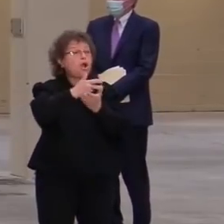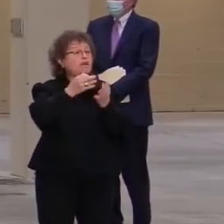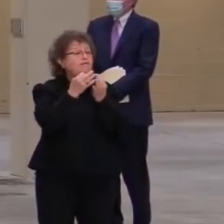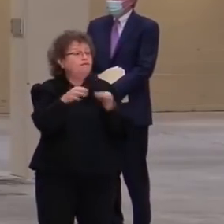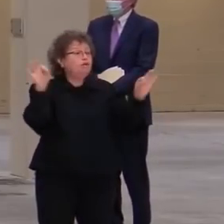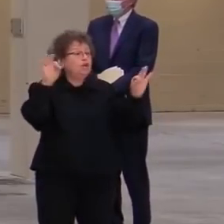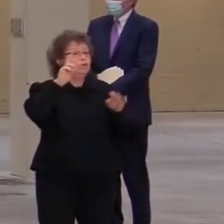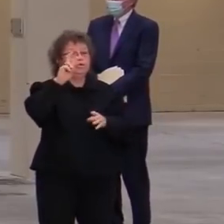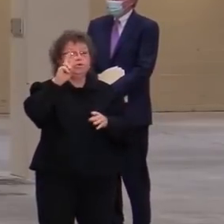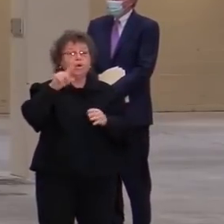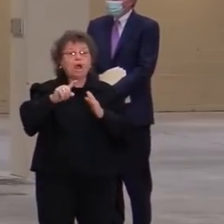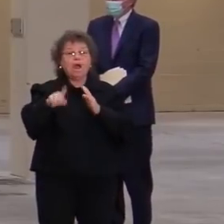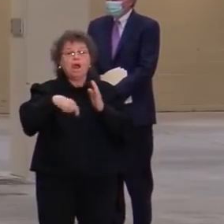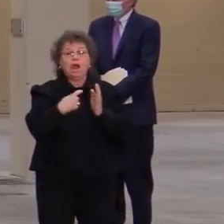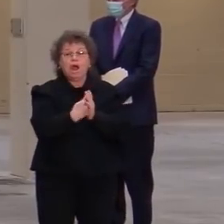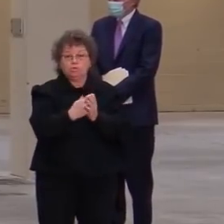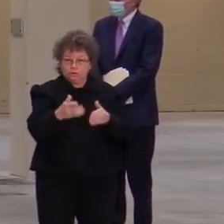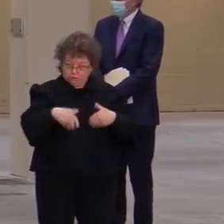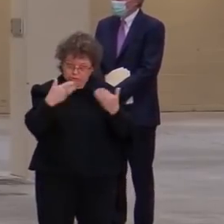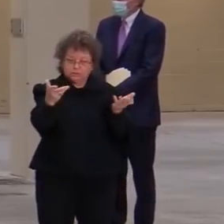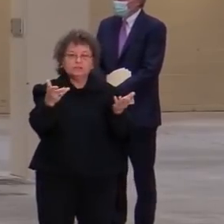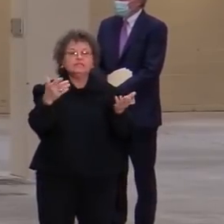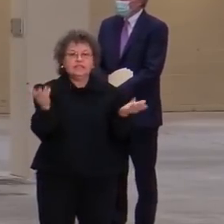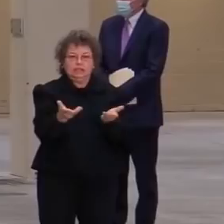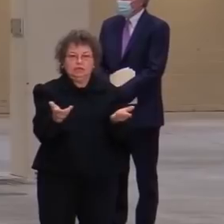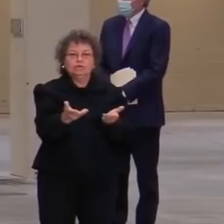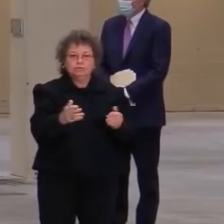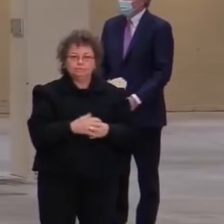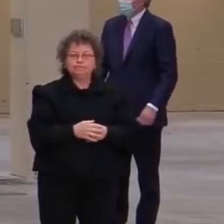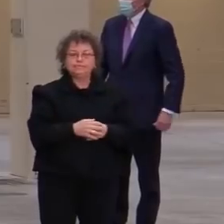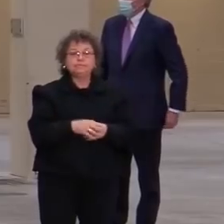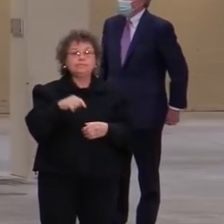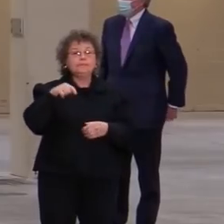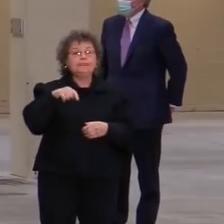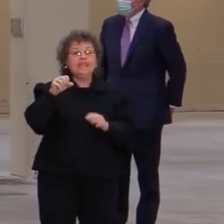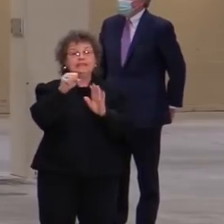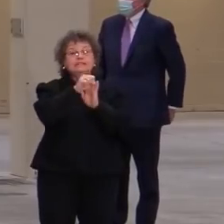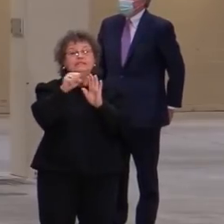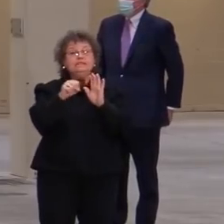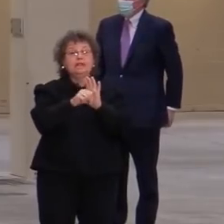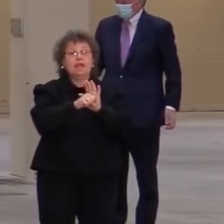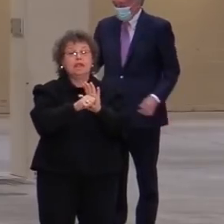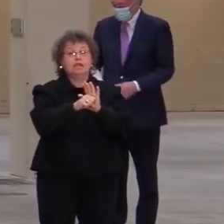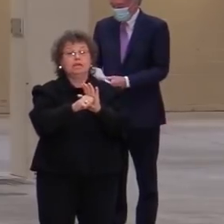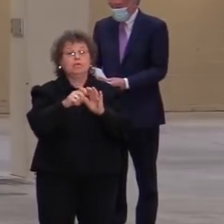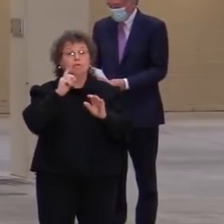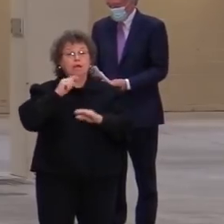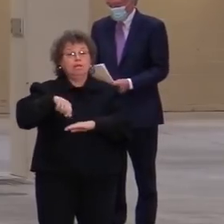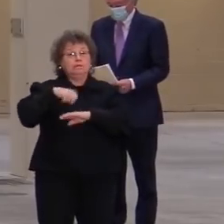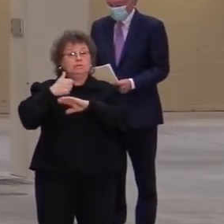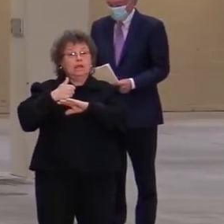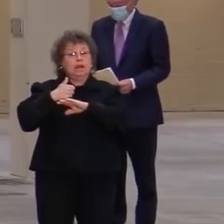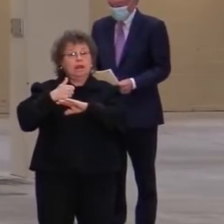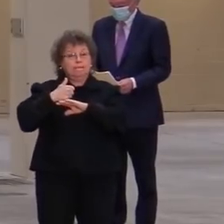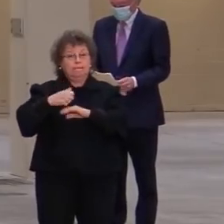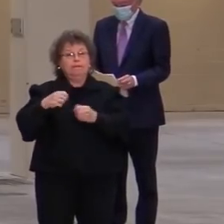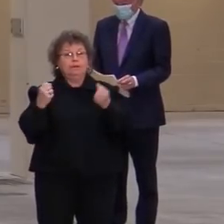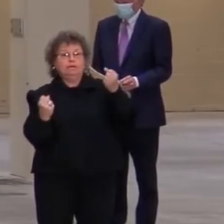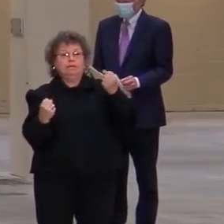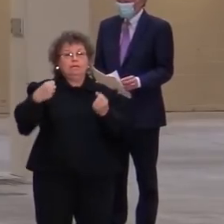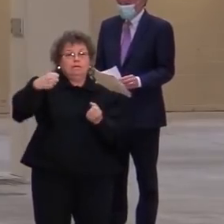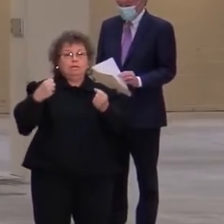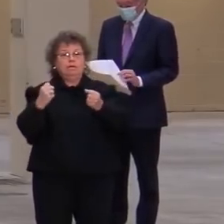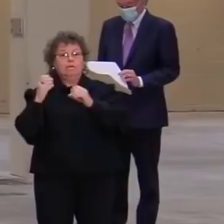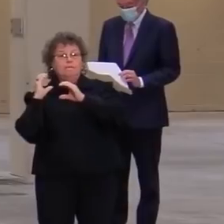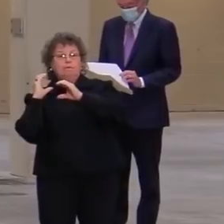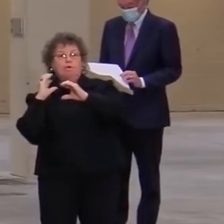is also available. The Commonwealth will also be using part of these increased doses to set up mobile vaccination units in